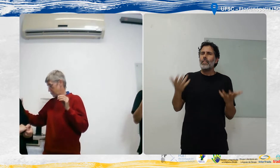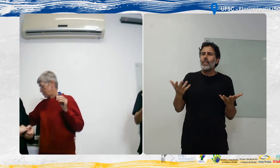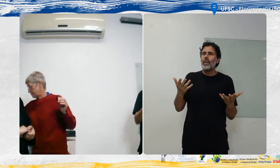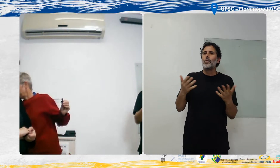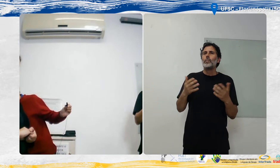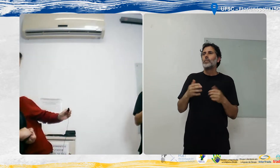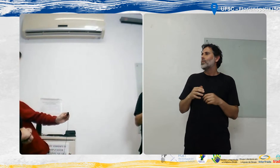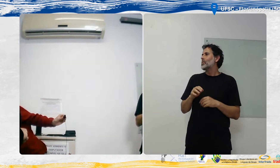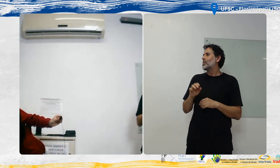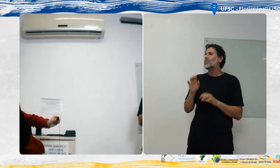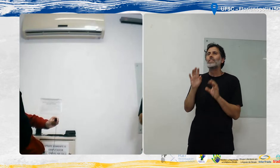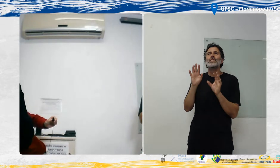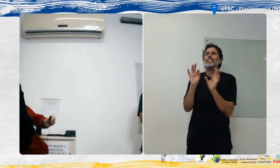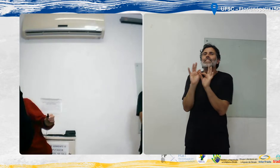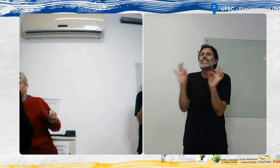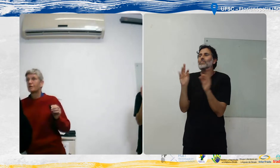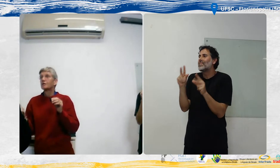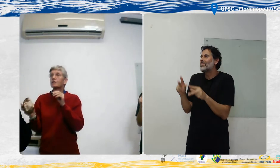thank you,